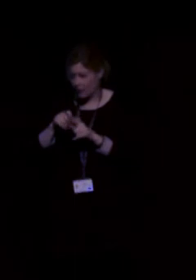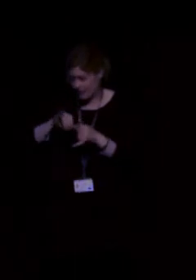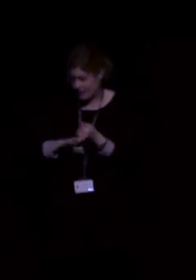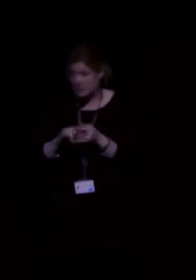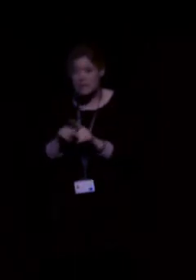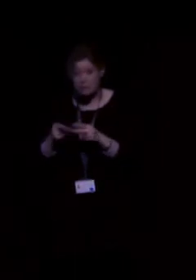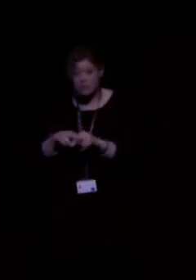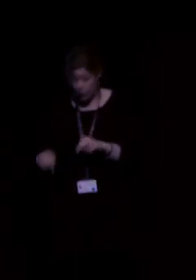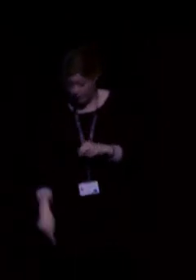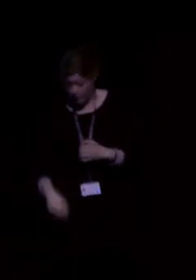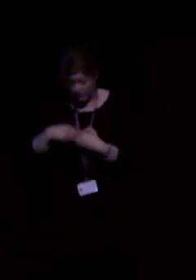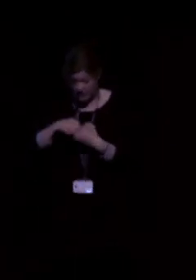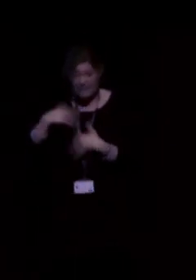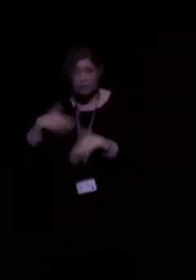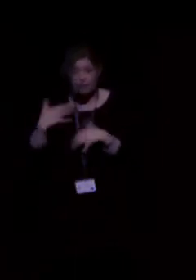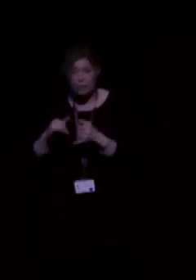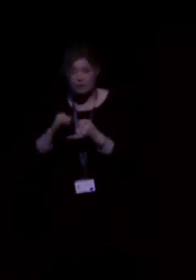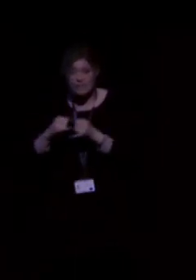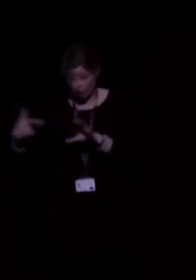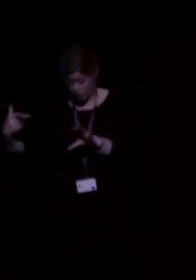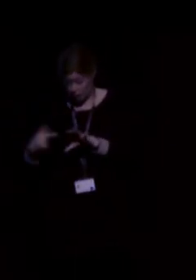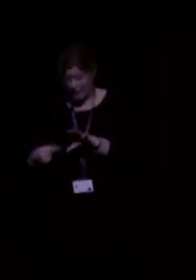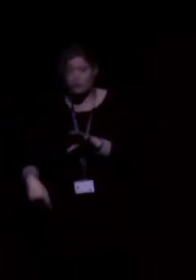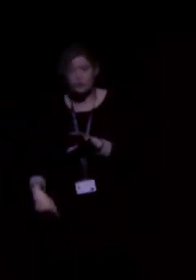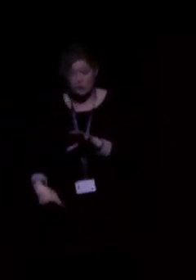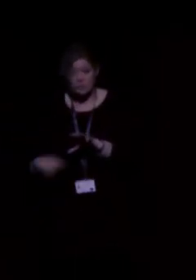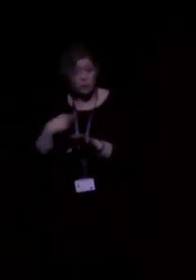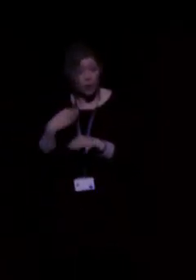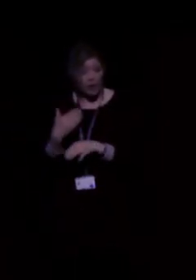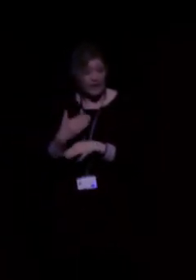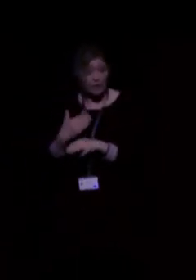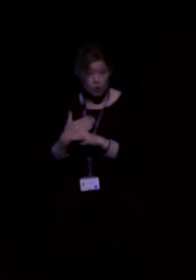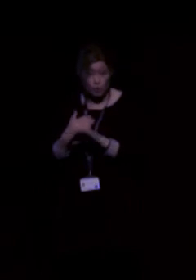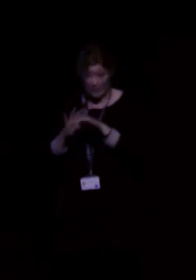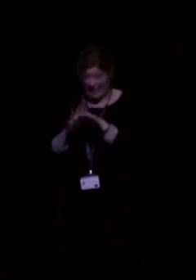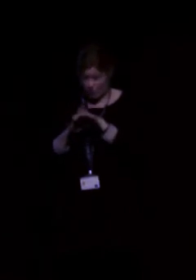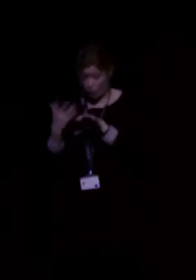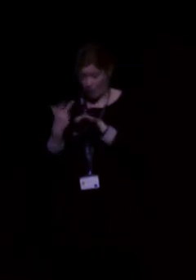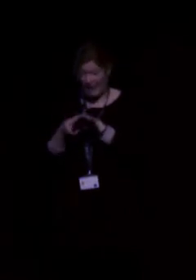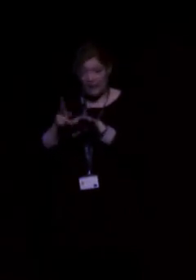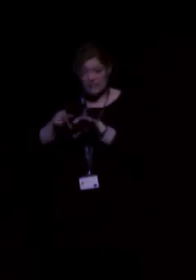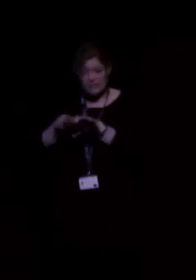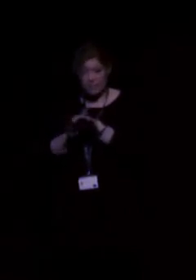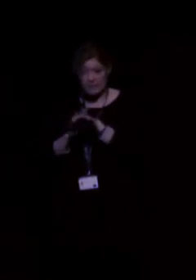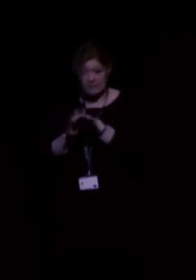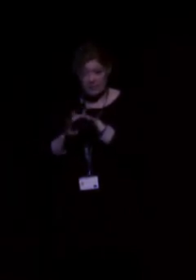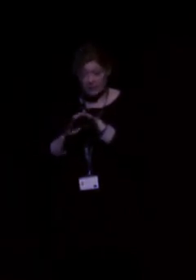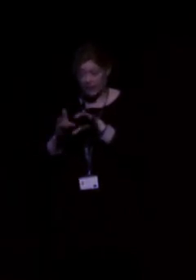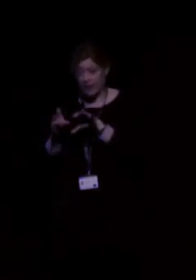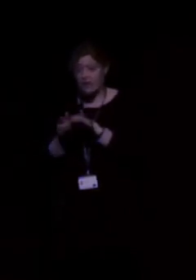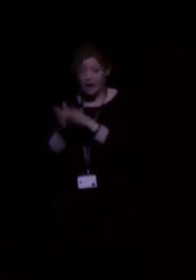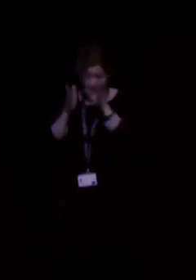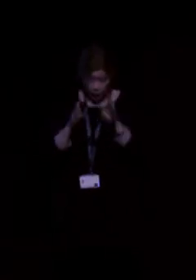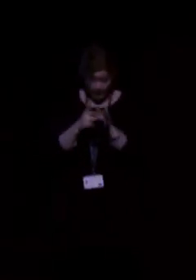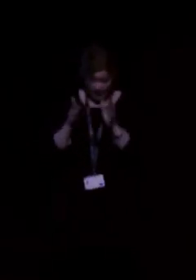injury, you can get steroids injected into the knee. What I can do is I can numb your eardrum up and fill your middle ear up with